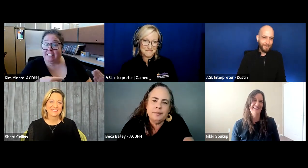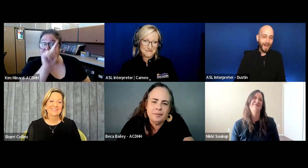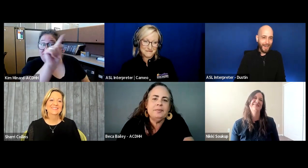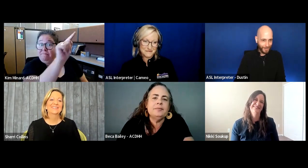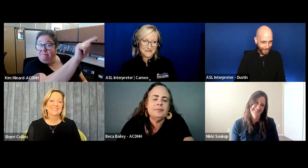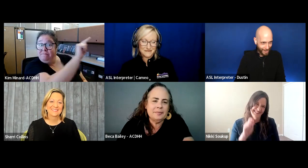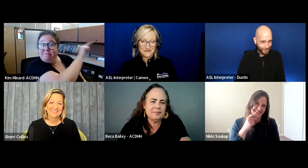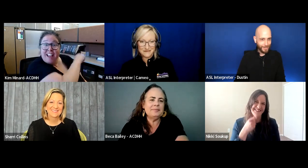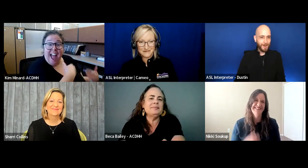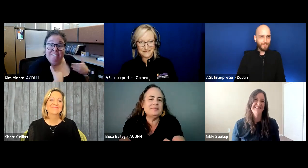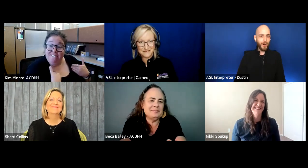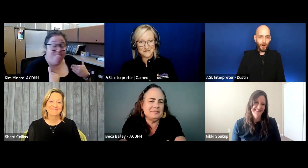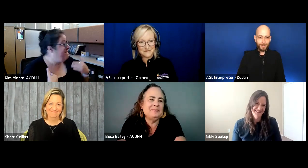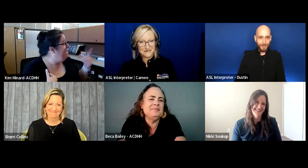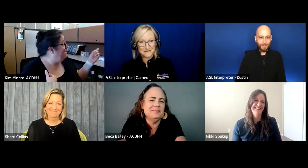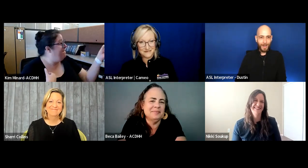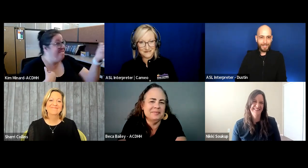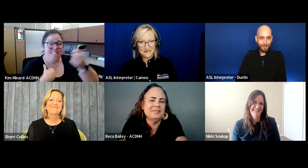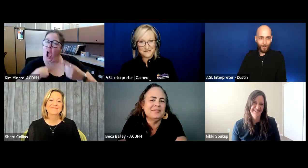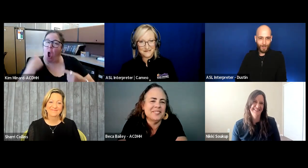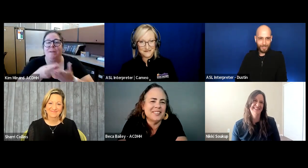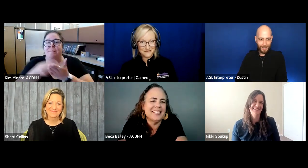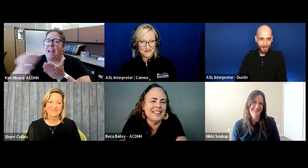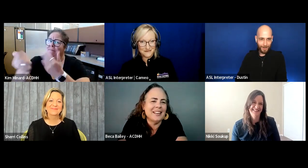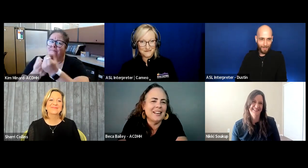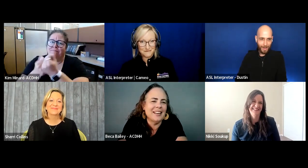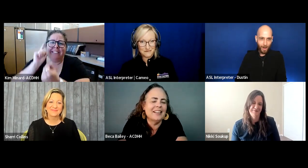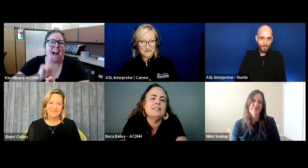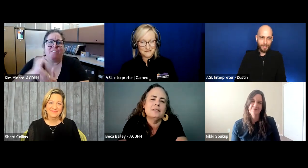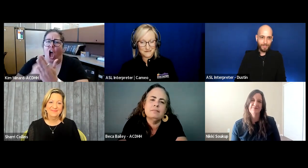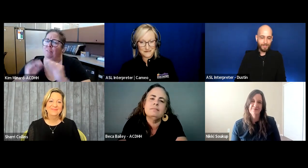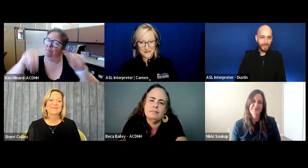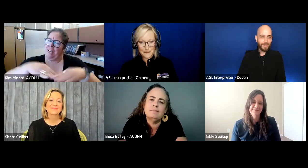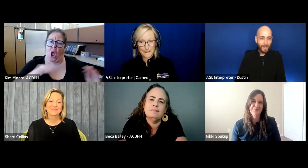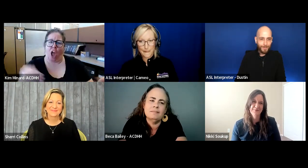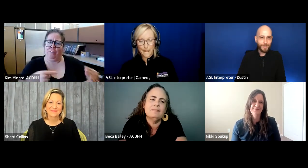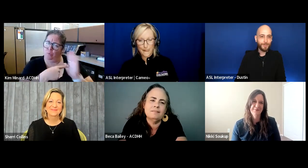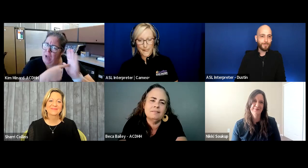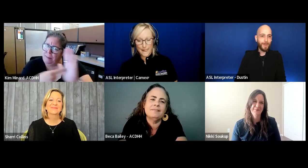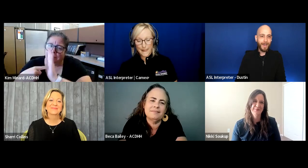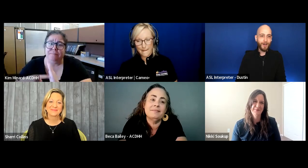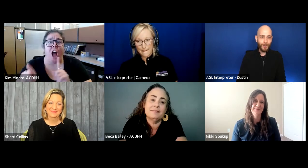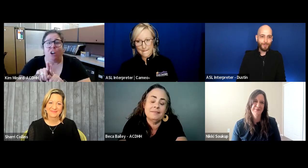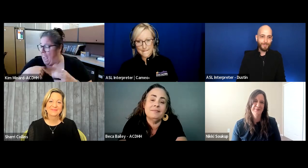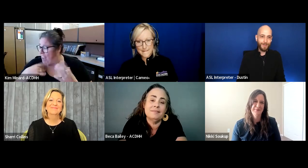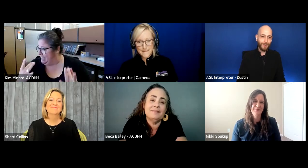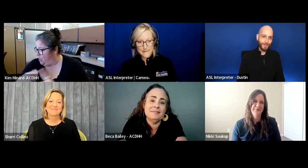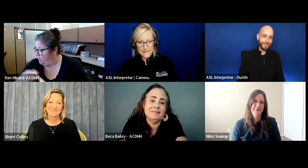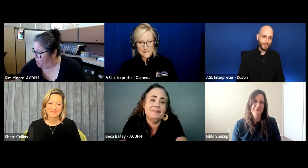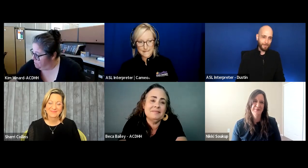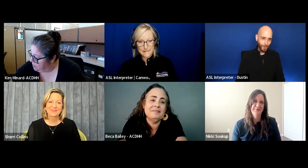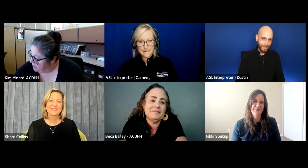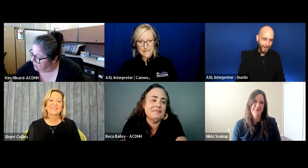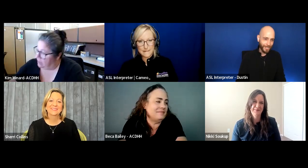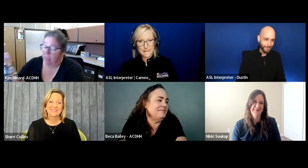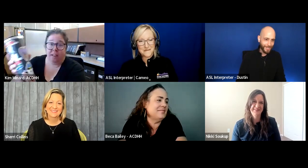This is Kim. I actually have some art done by deaf artists here in my office. I love to buy art from deaf